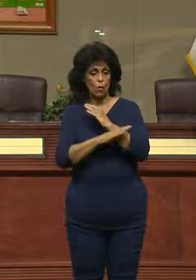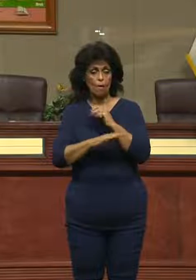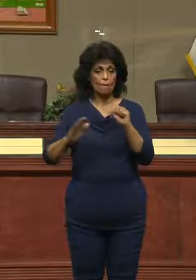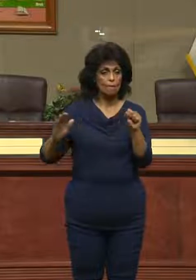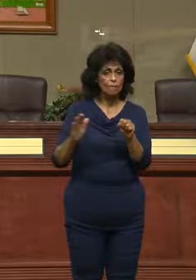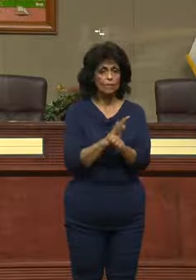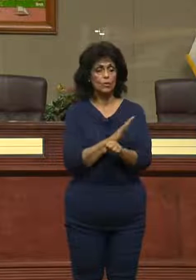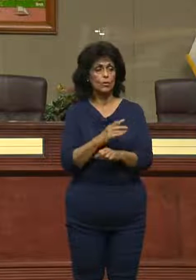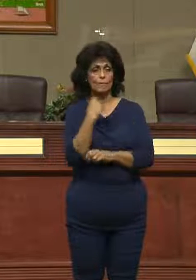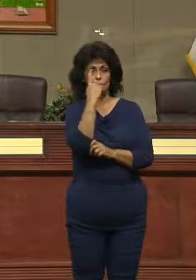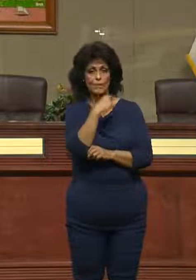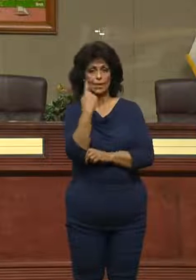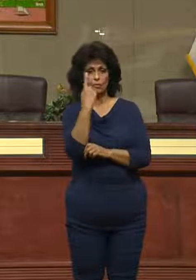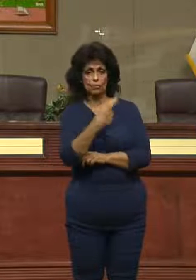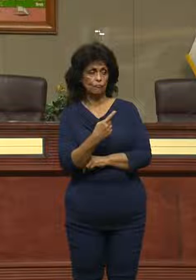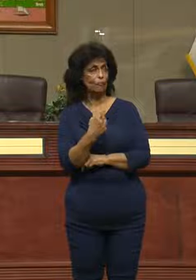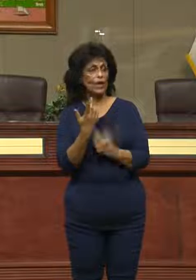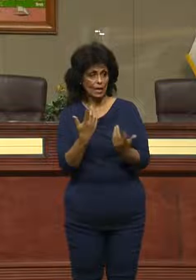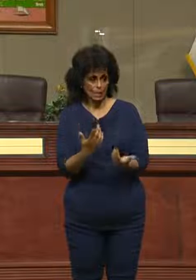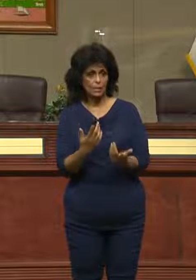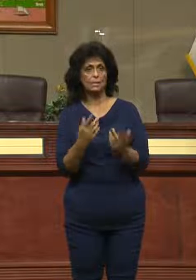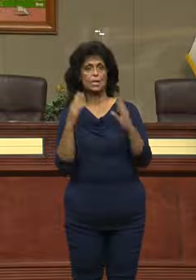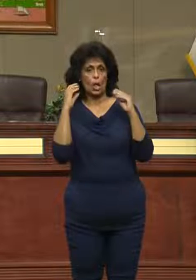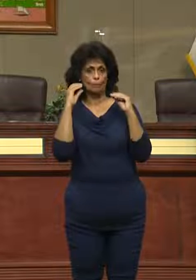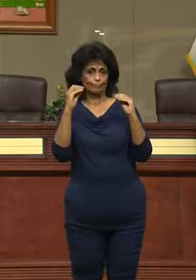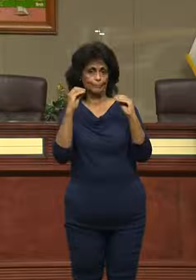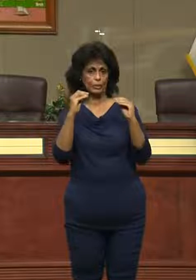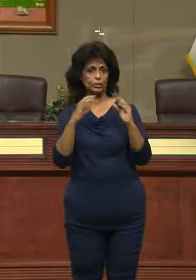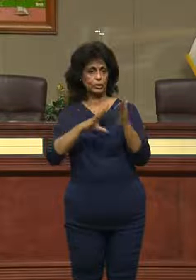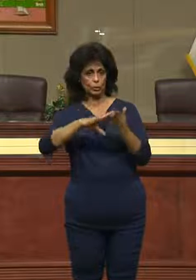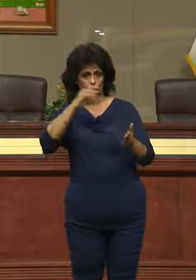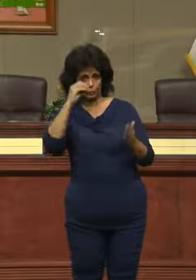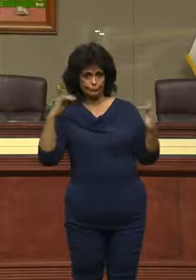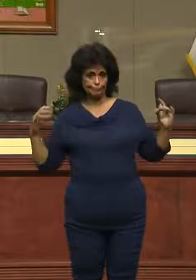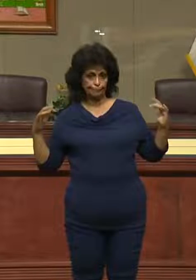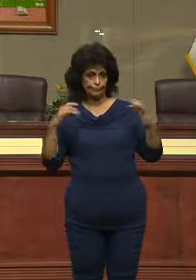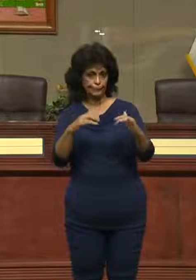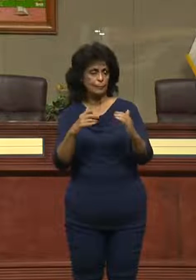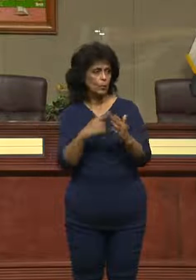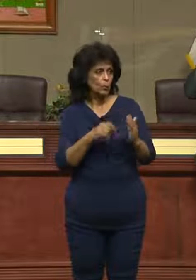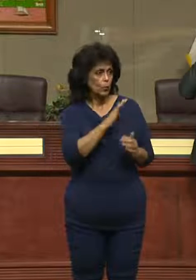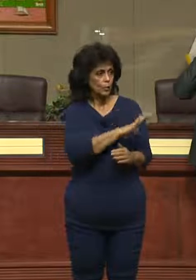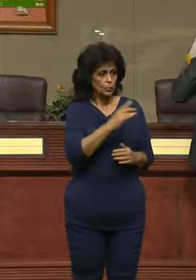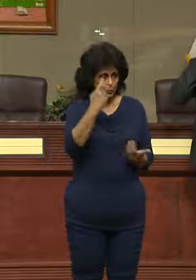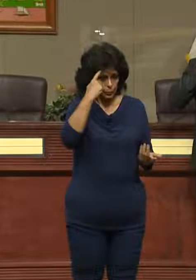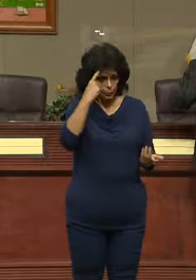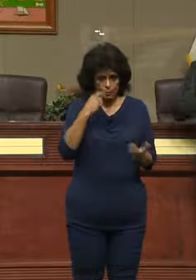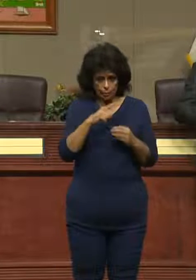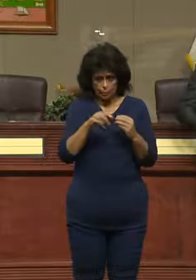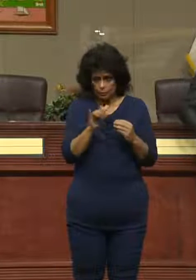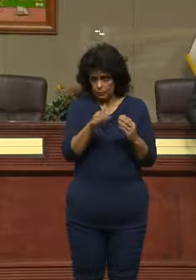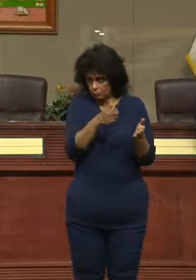that capacity restrictions would be lifted. What is your take on this? Is the plan safe?